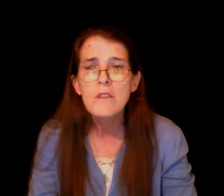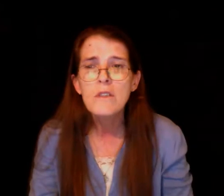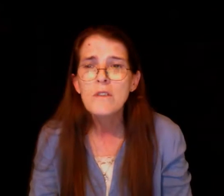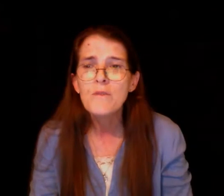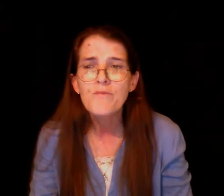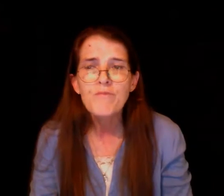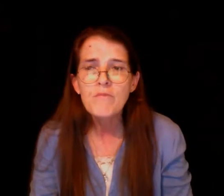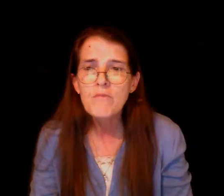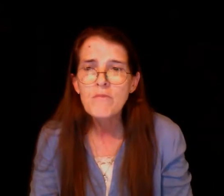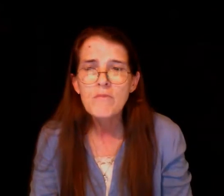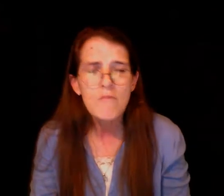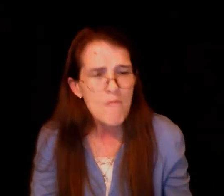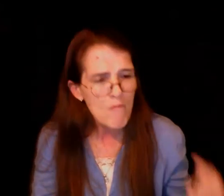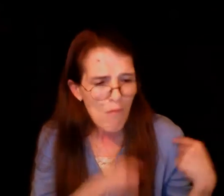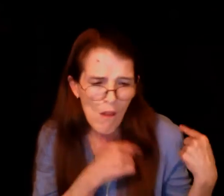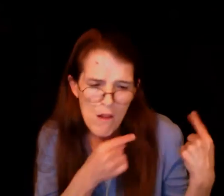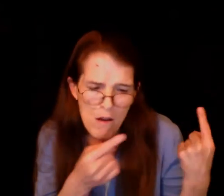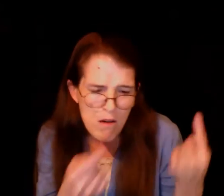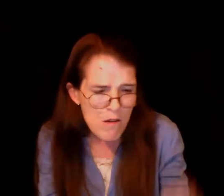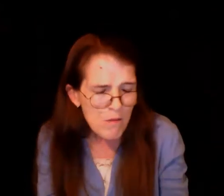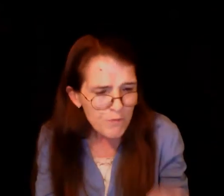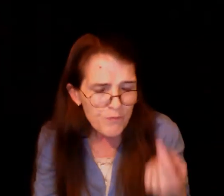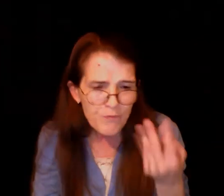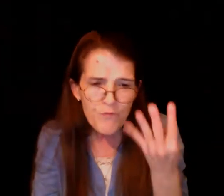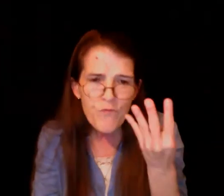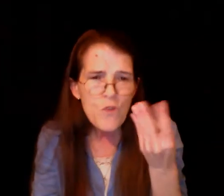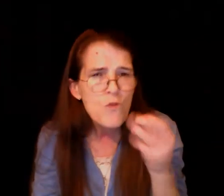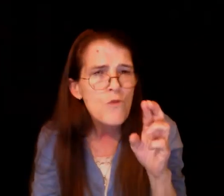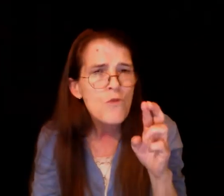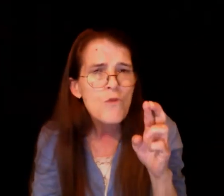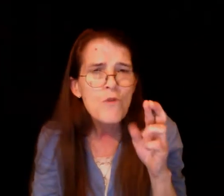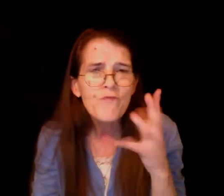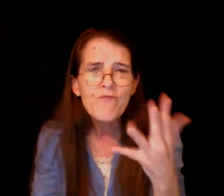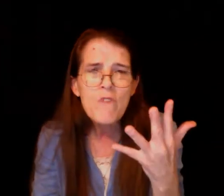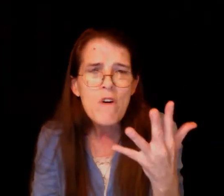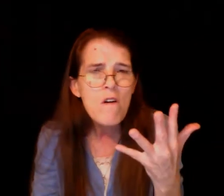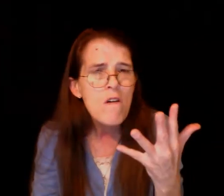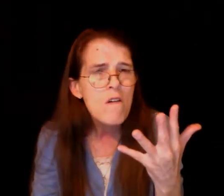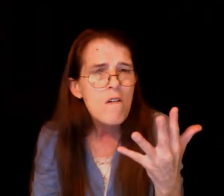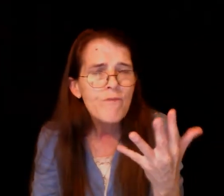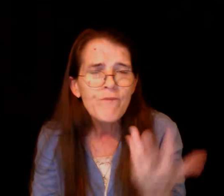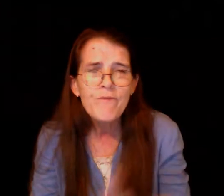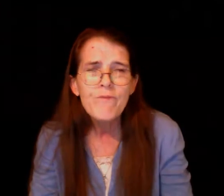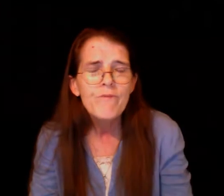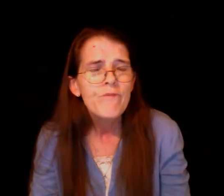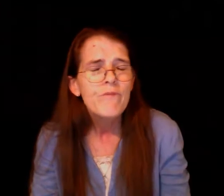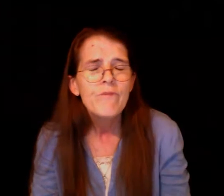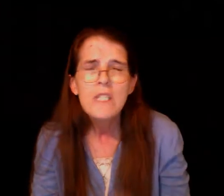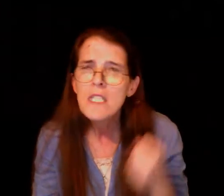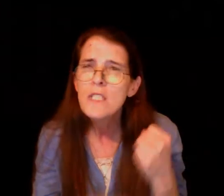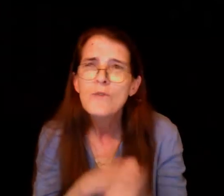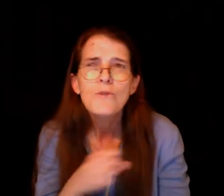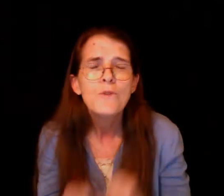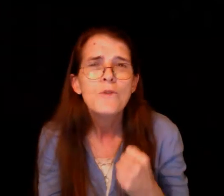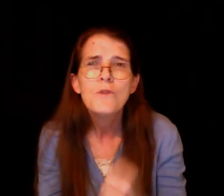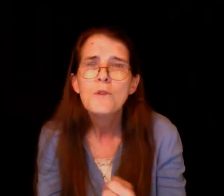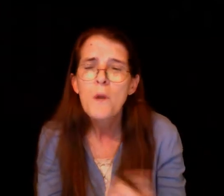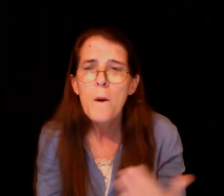Mom. Please no. Why not? Mom. Try to go to bed. You